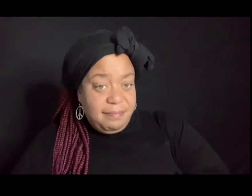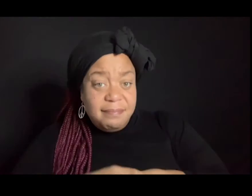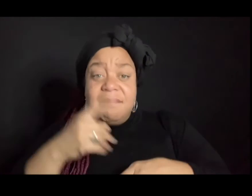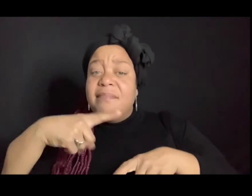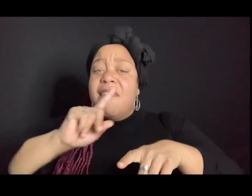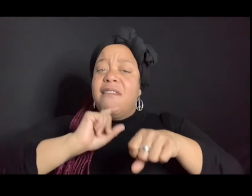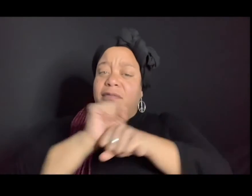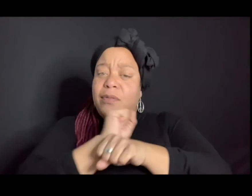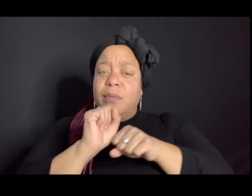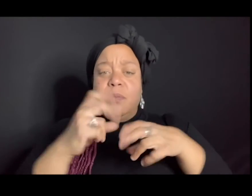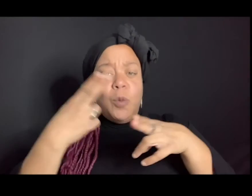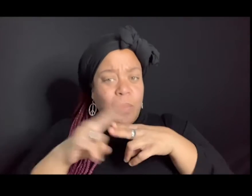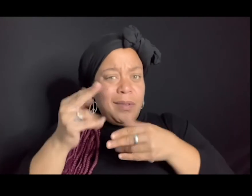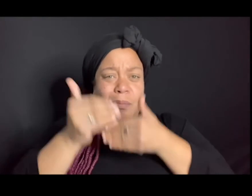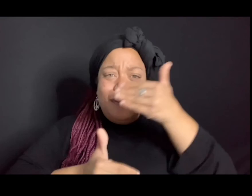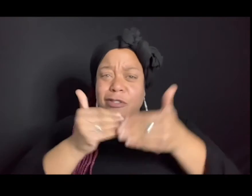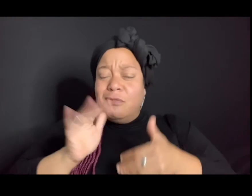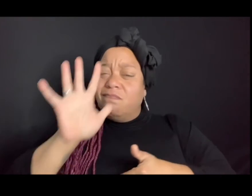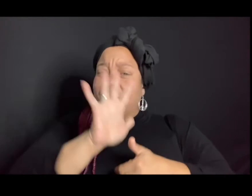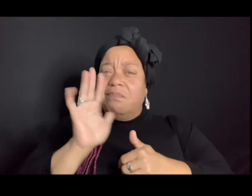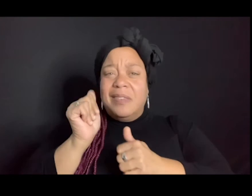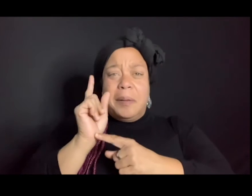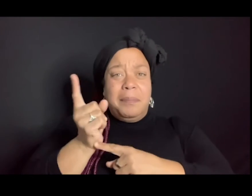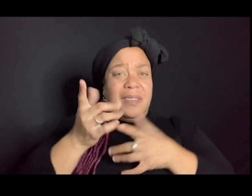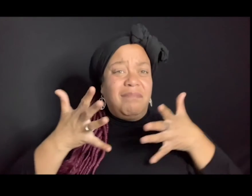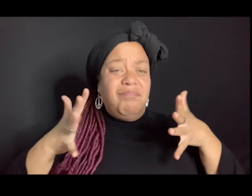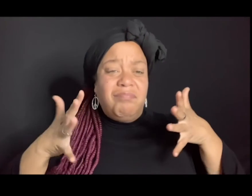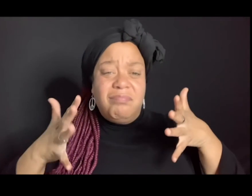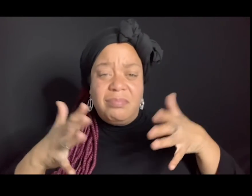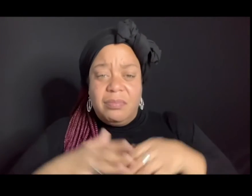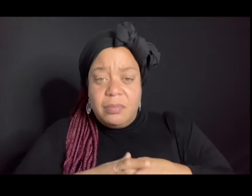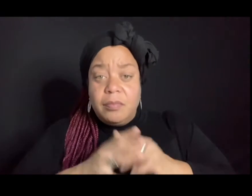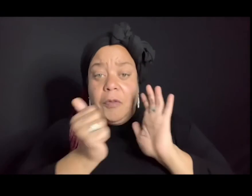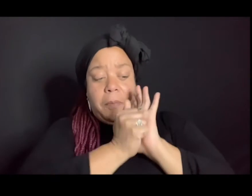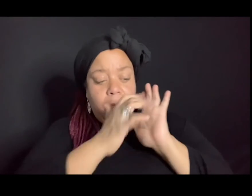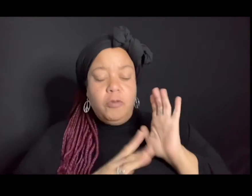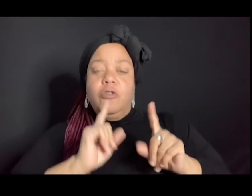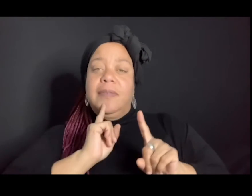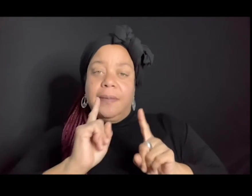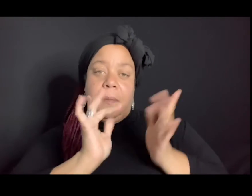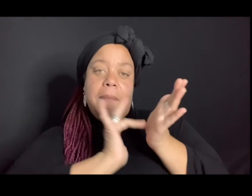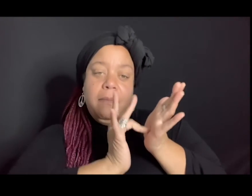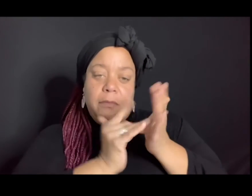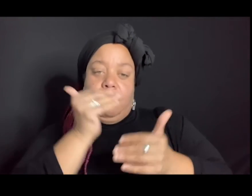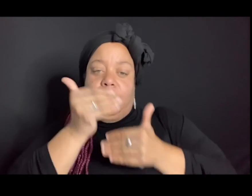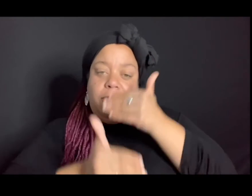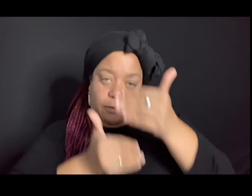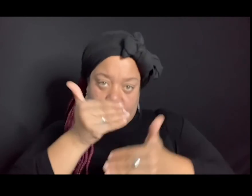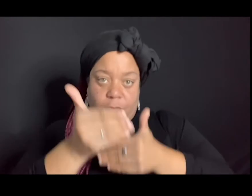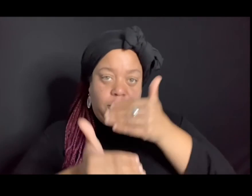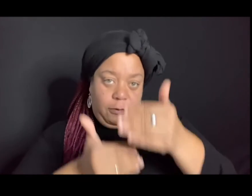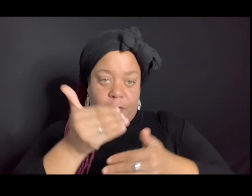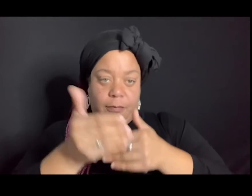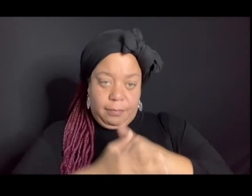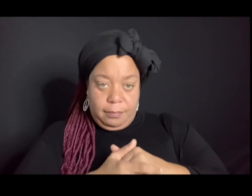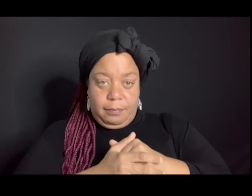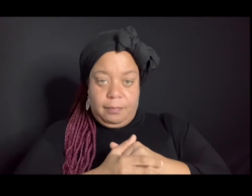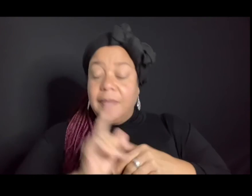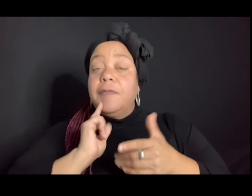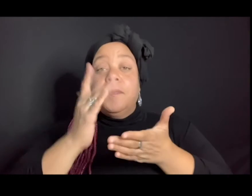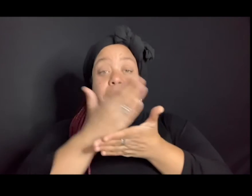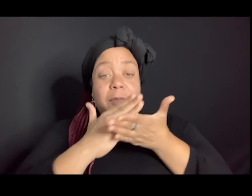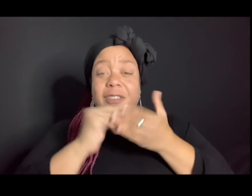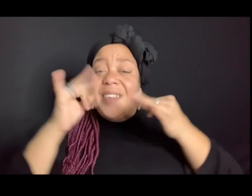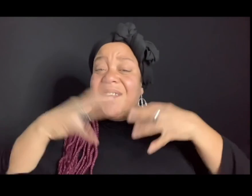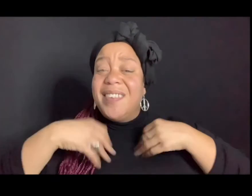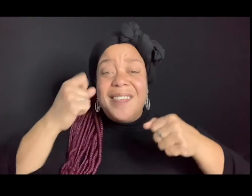very quick procedure of about 10 minutes only. So, you know, abortion, it is a medical procedure, it is a part of